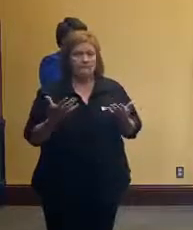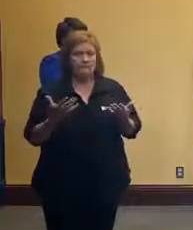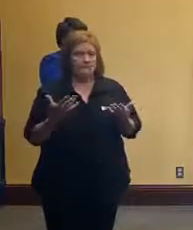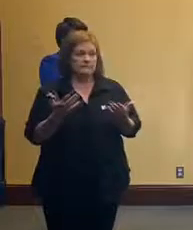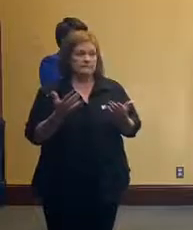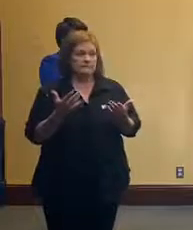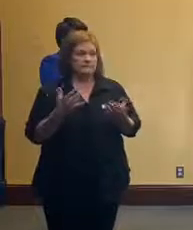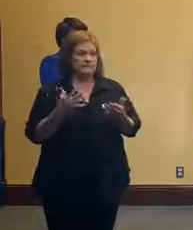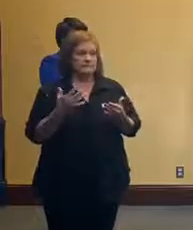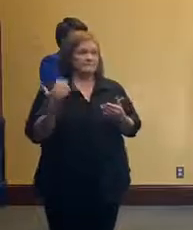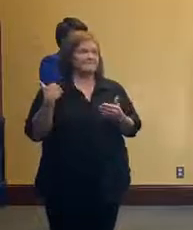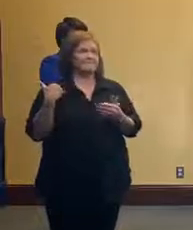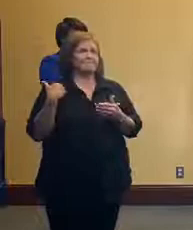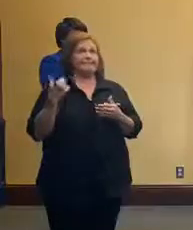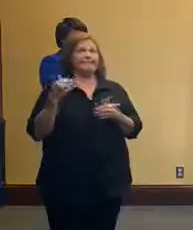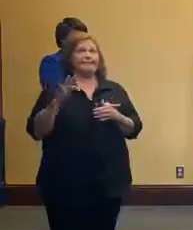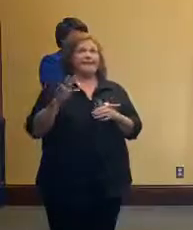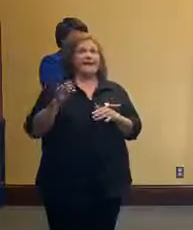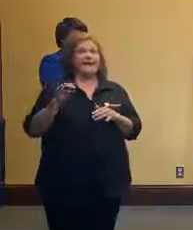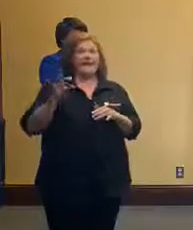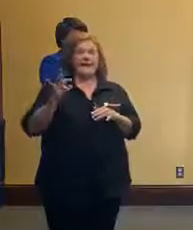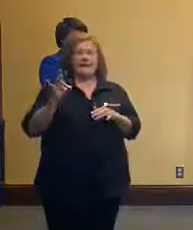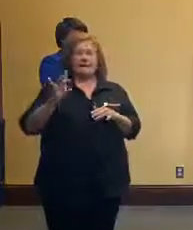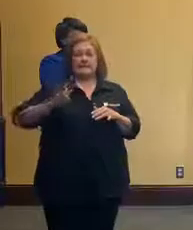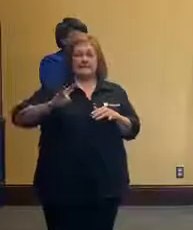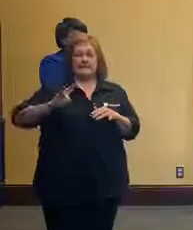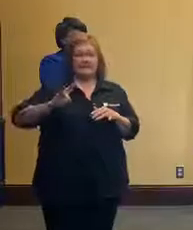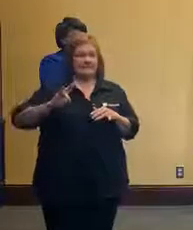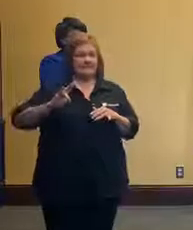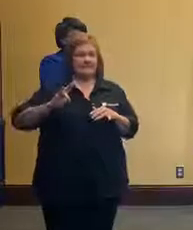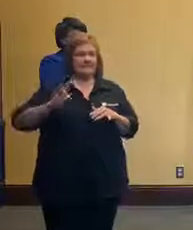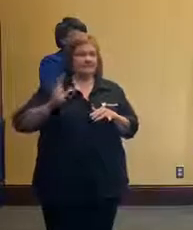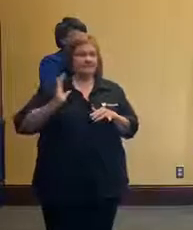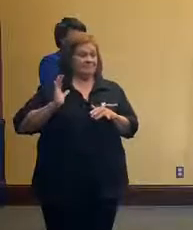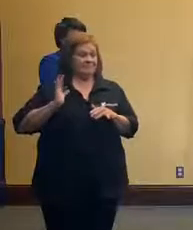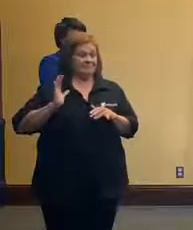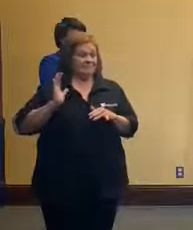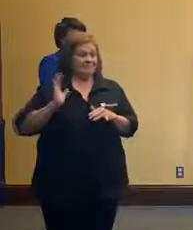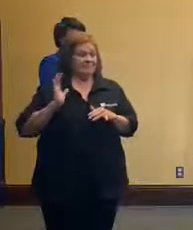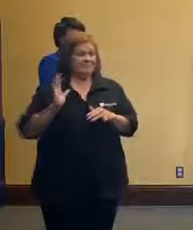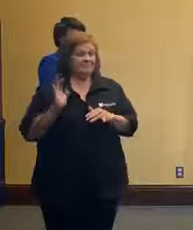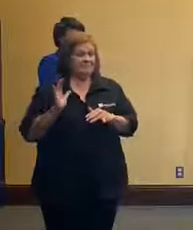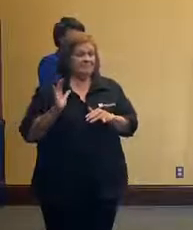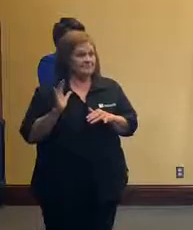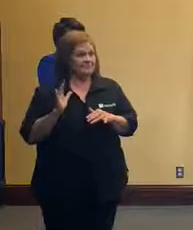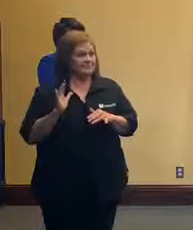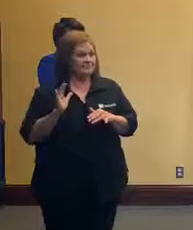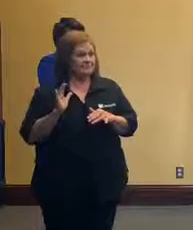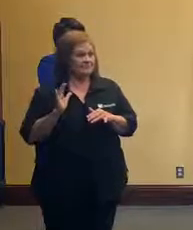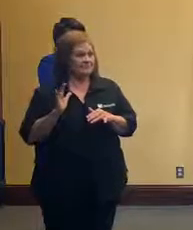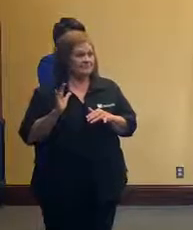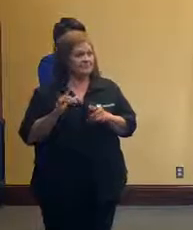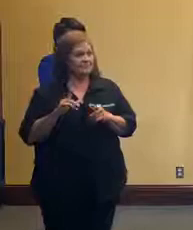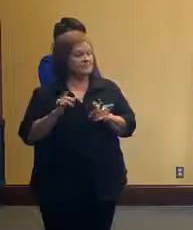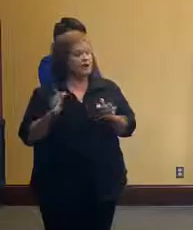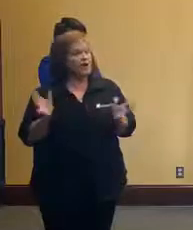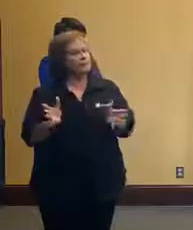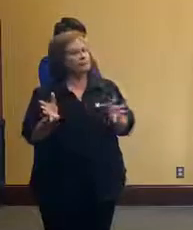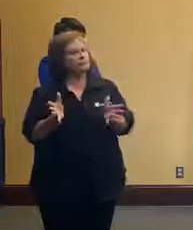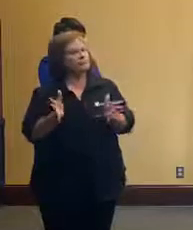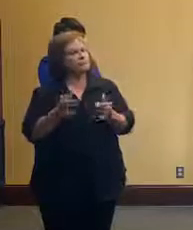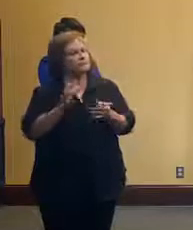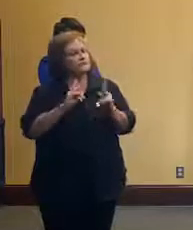advanced since the late 80s. Our research shows, I think 87, there was some movement in this regard. There